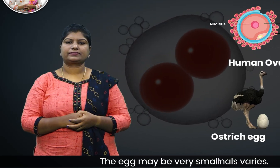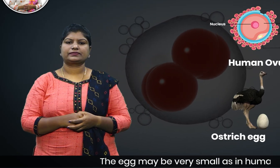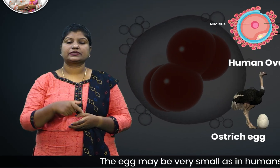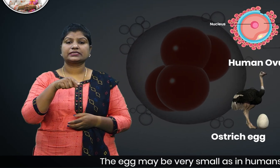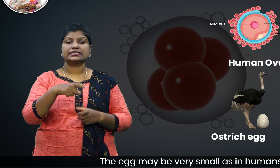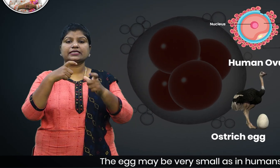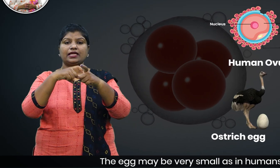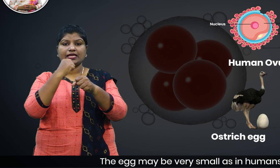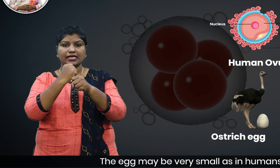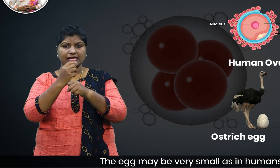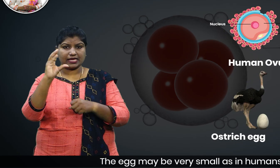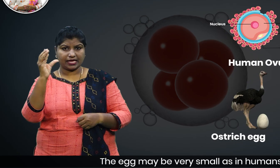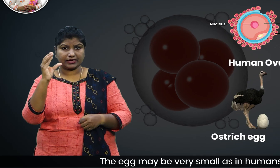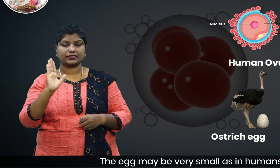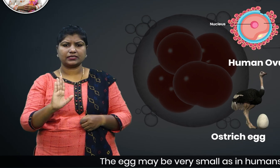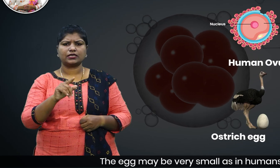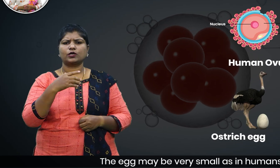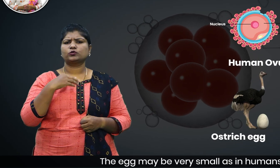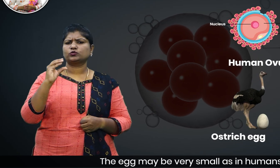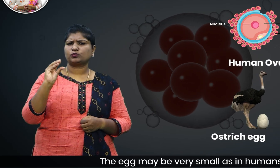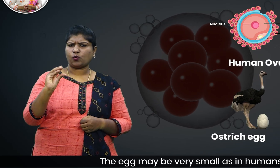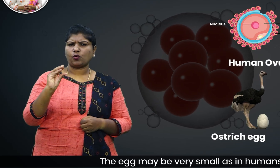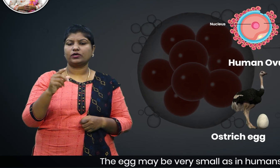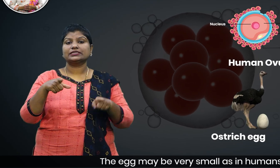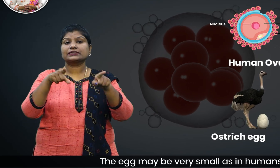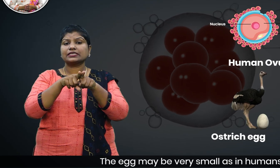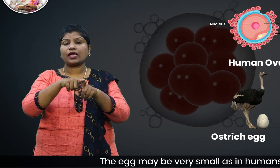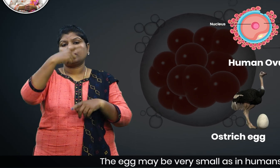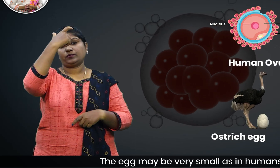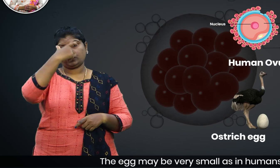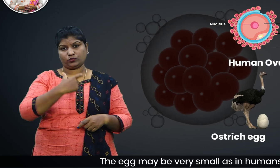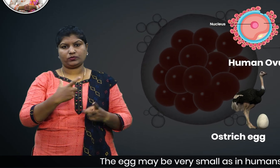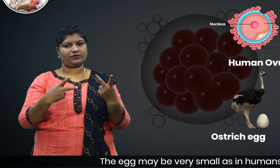The egg may be very small as in humans,